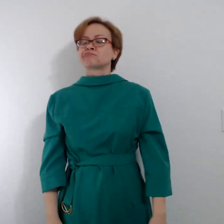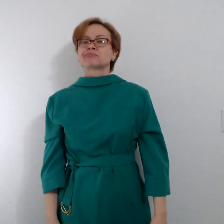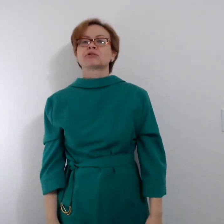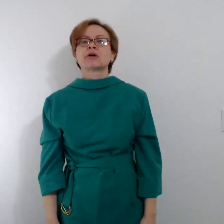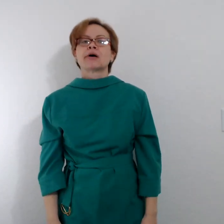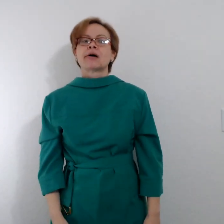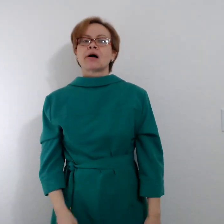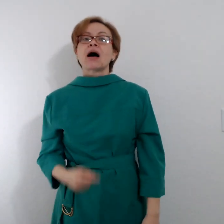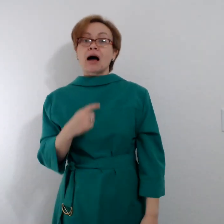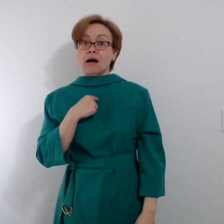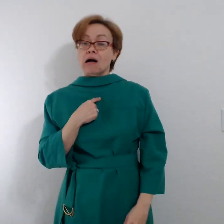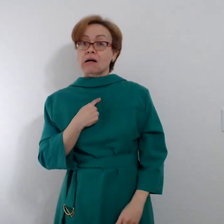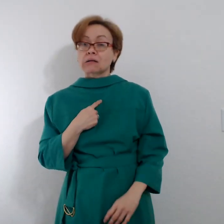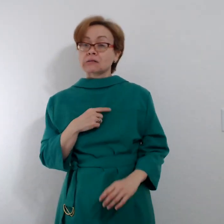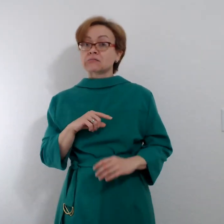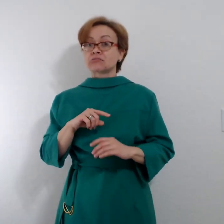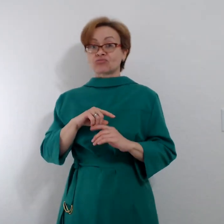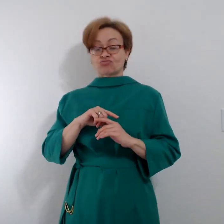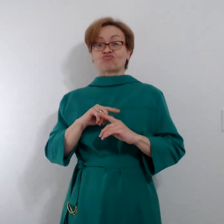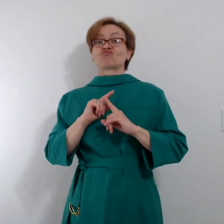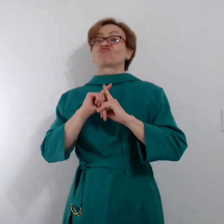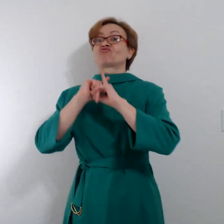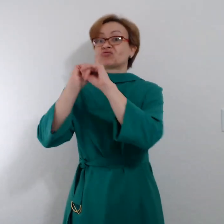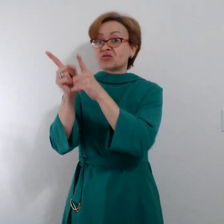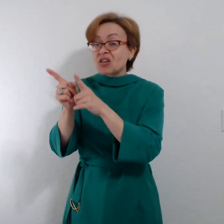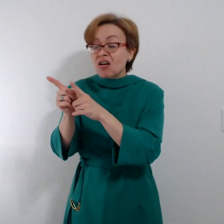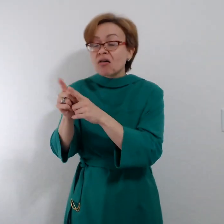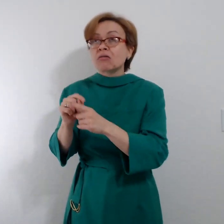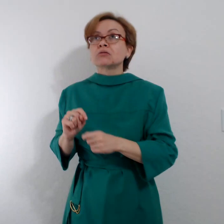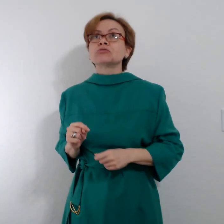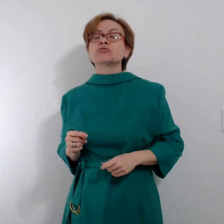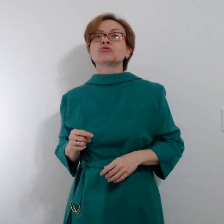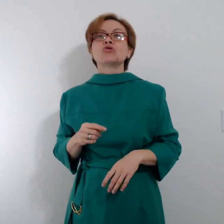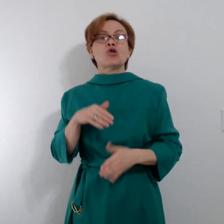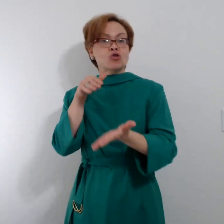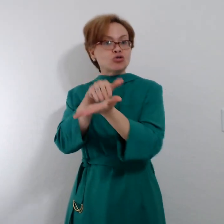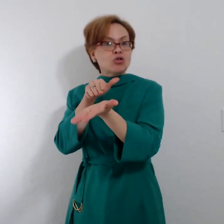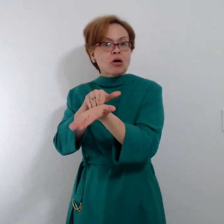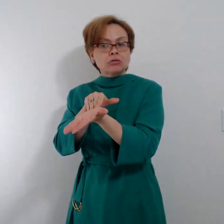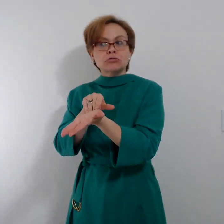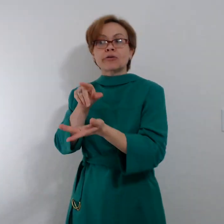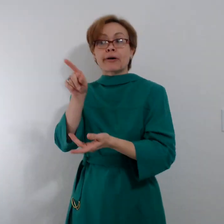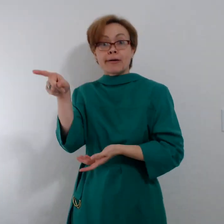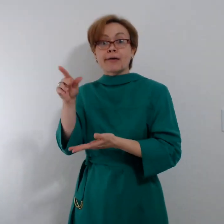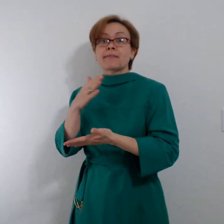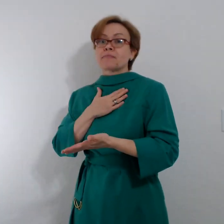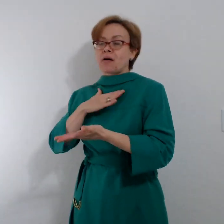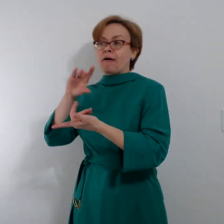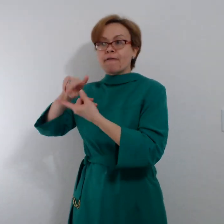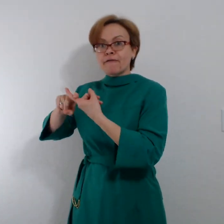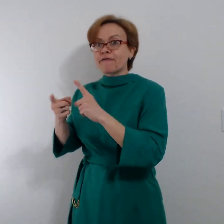And I asked him, how could